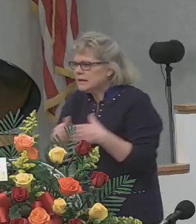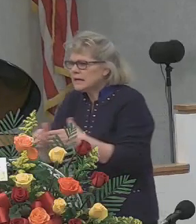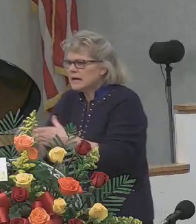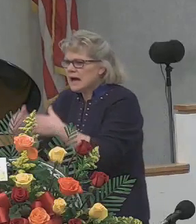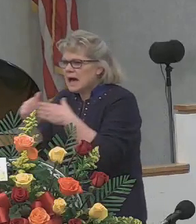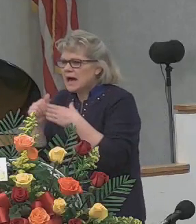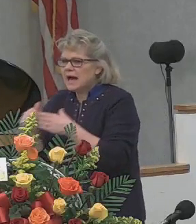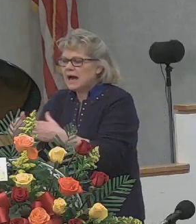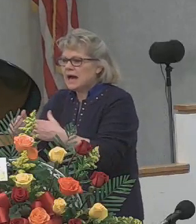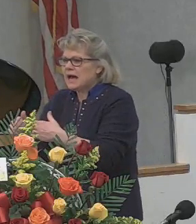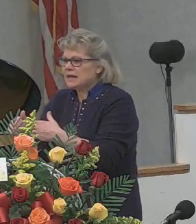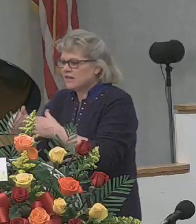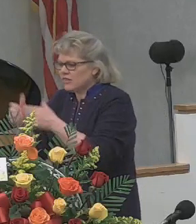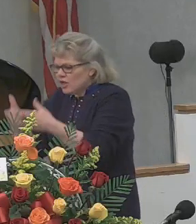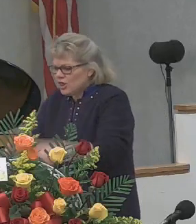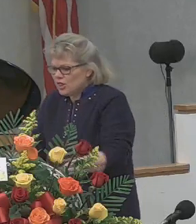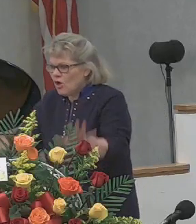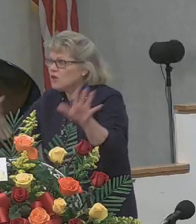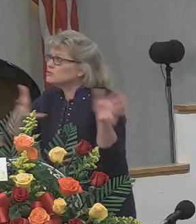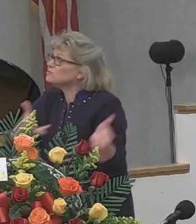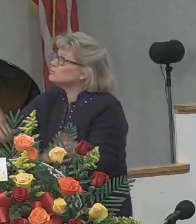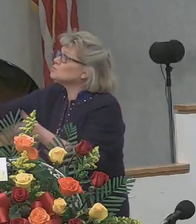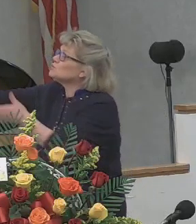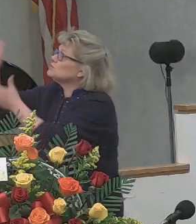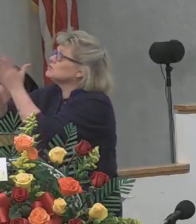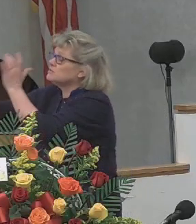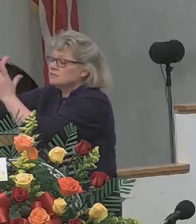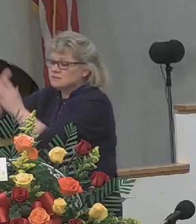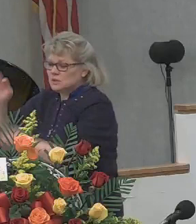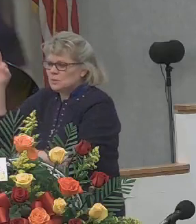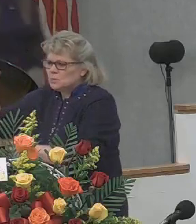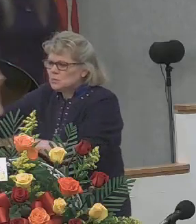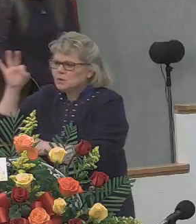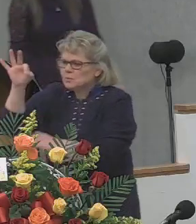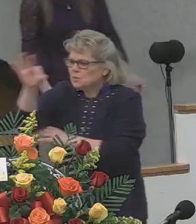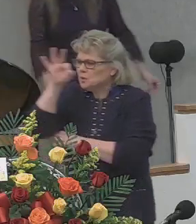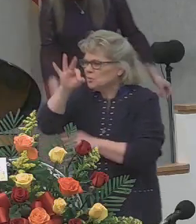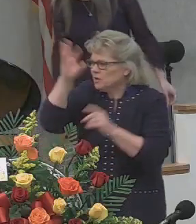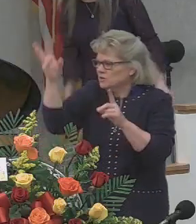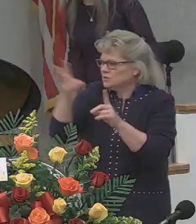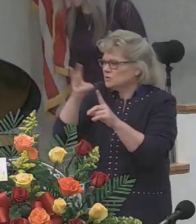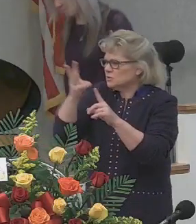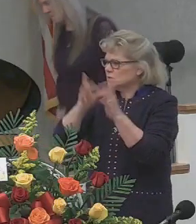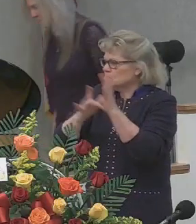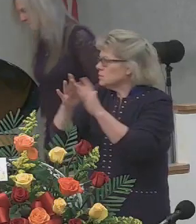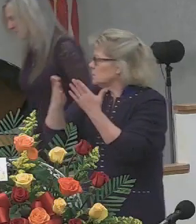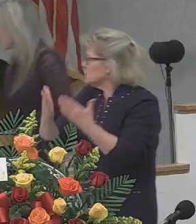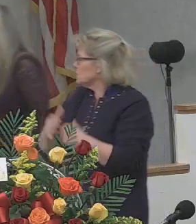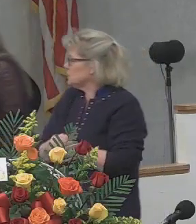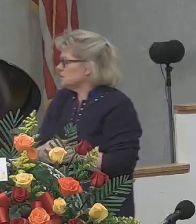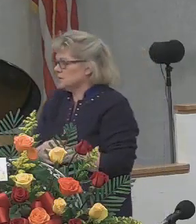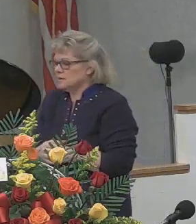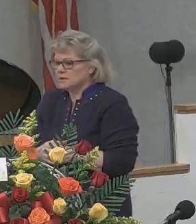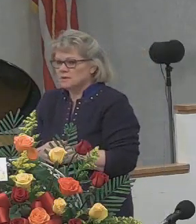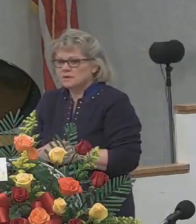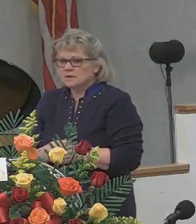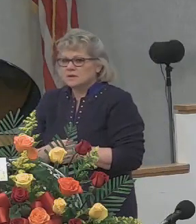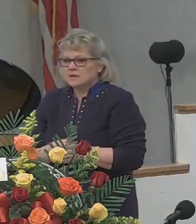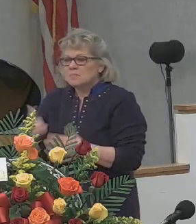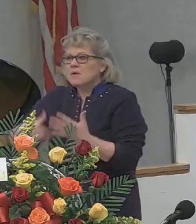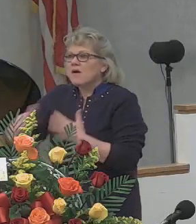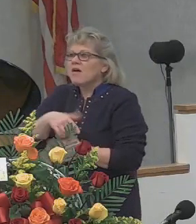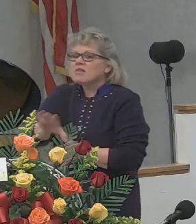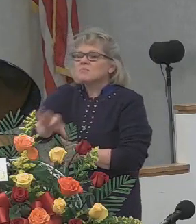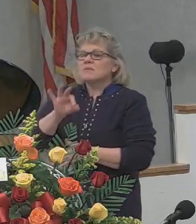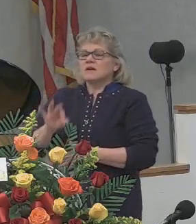One who will guide the lost into my hand to preach the word and the cross defend. From among the elect,